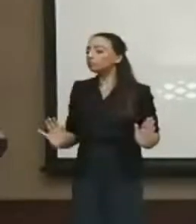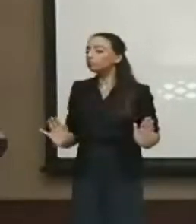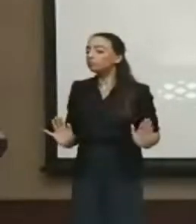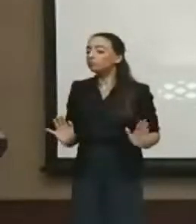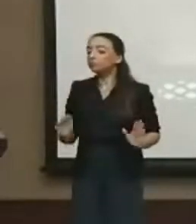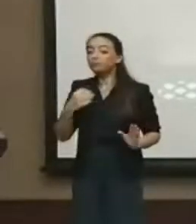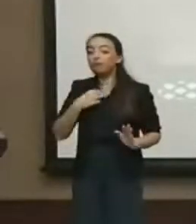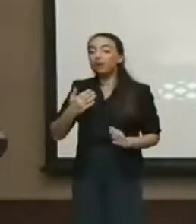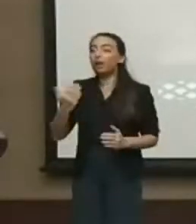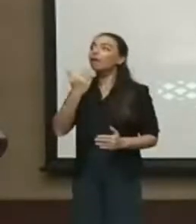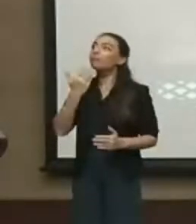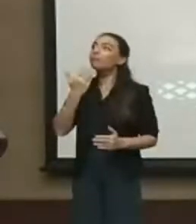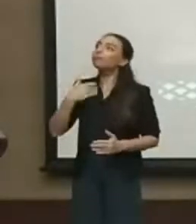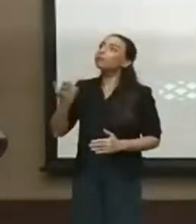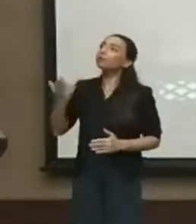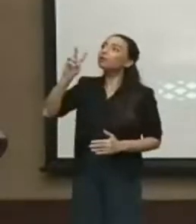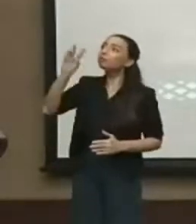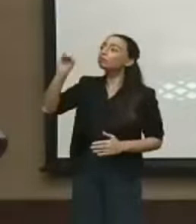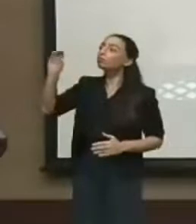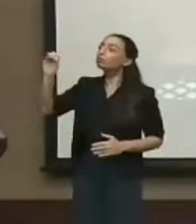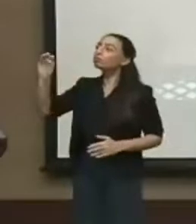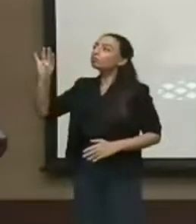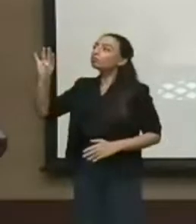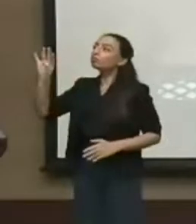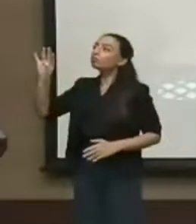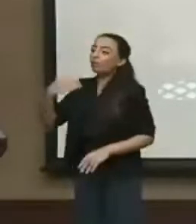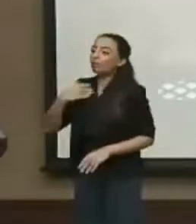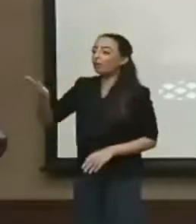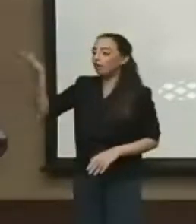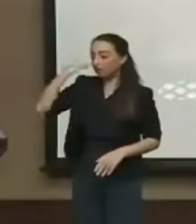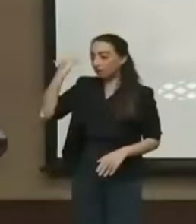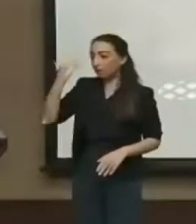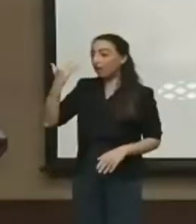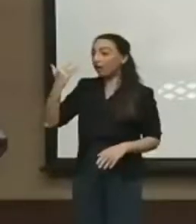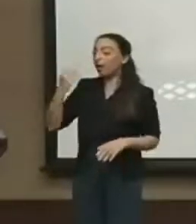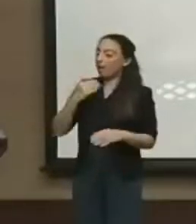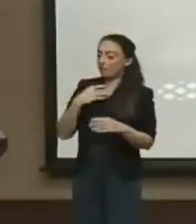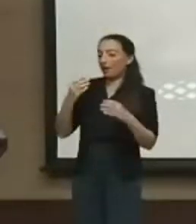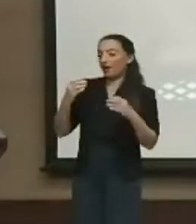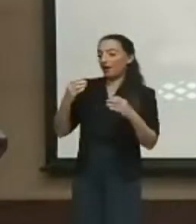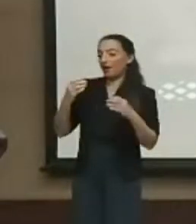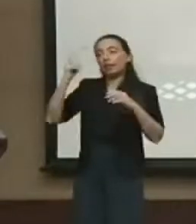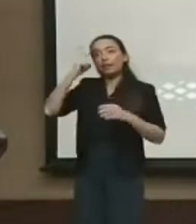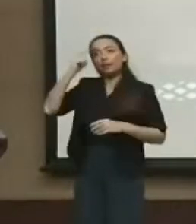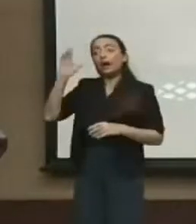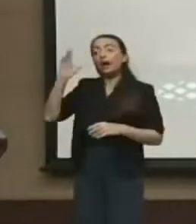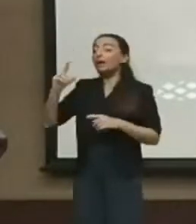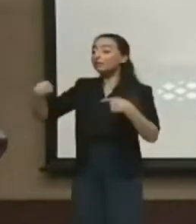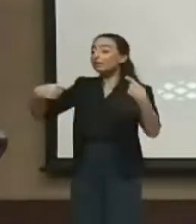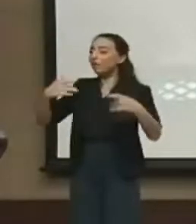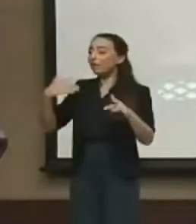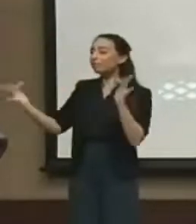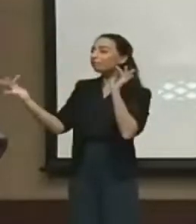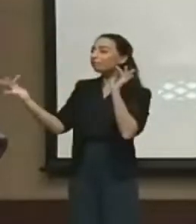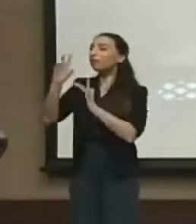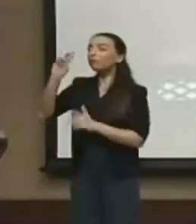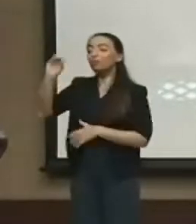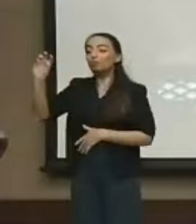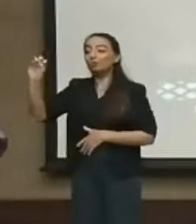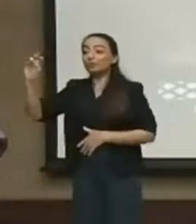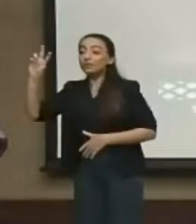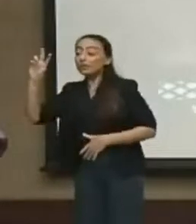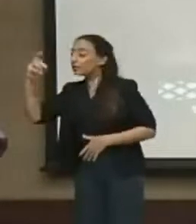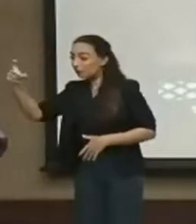pushing this cause since 2004, with Javed since 2007. And I can tell you